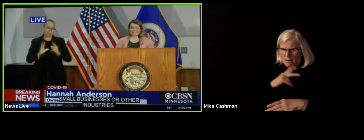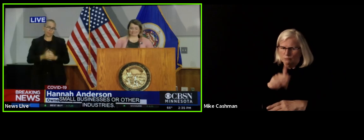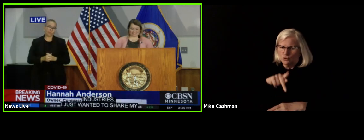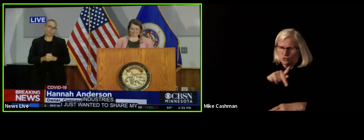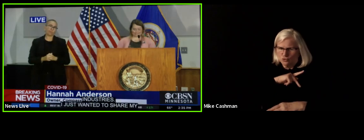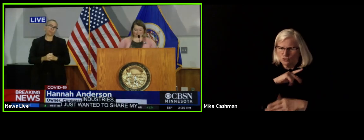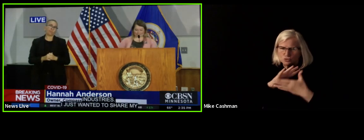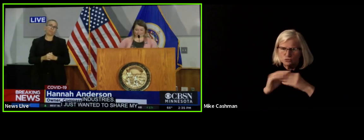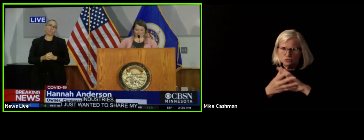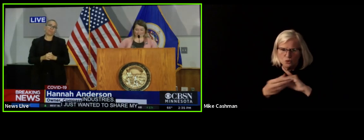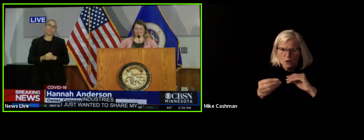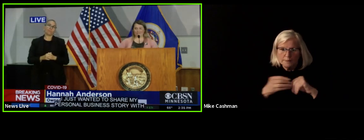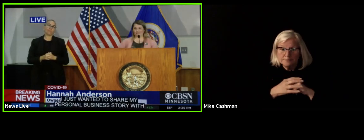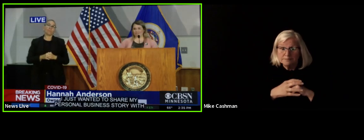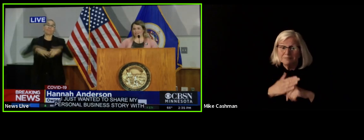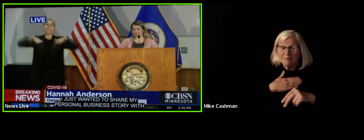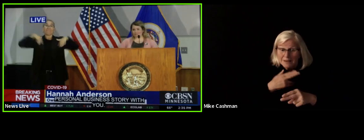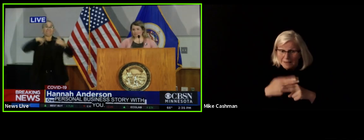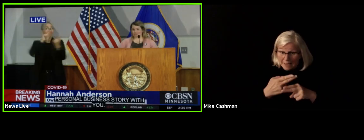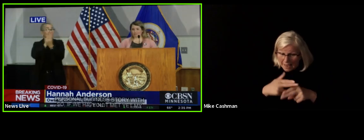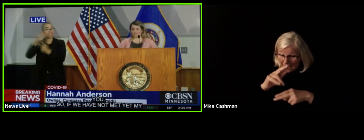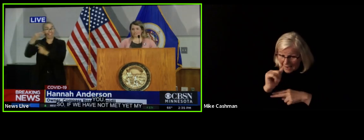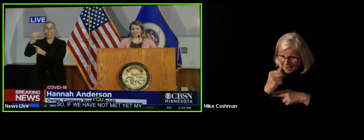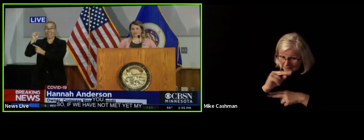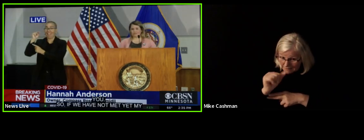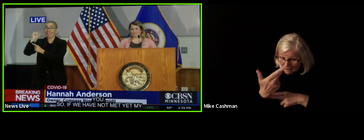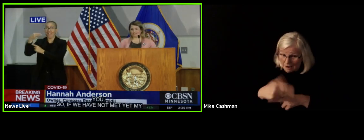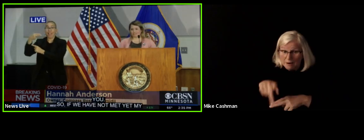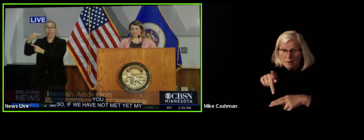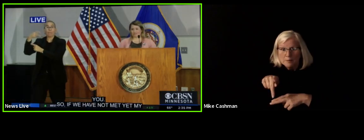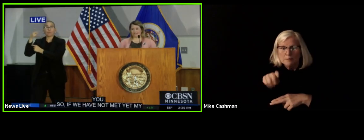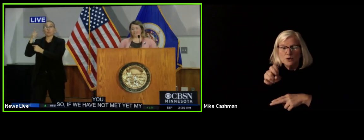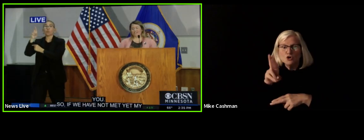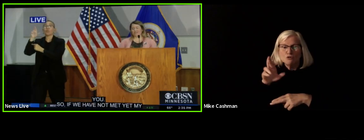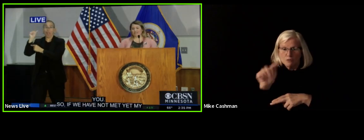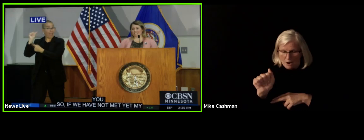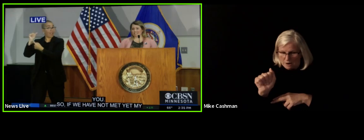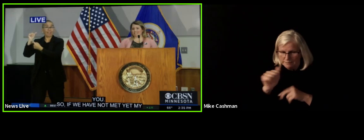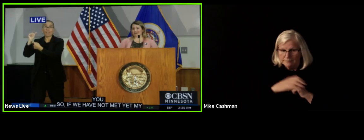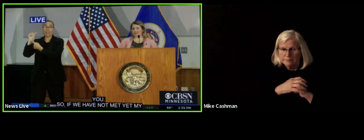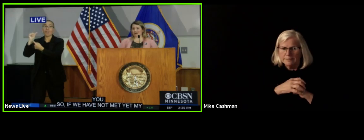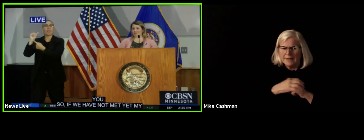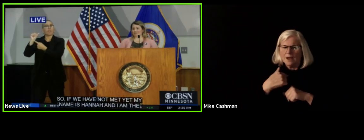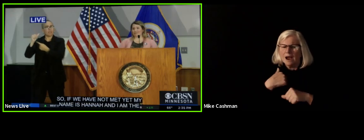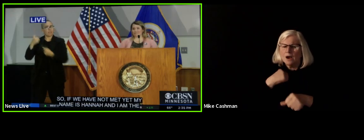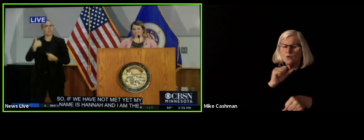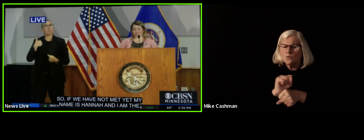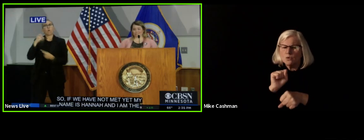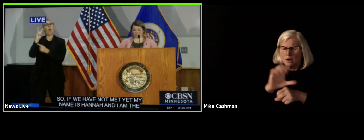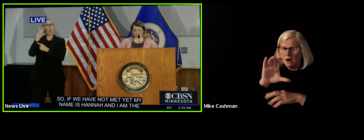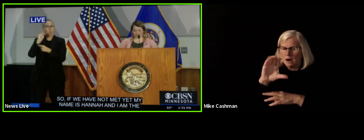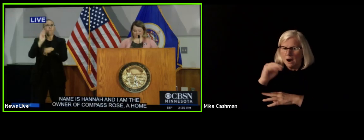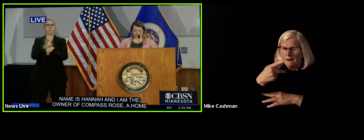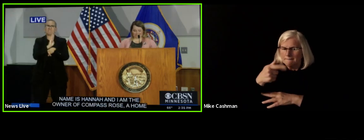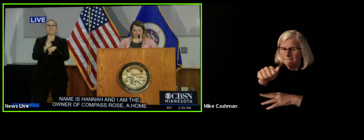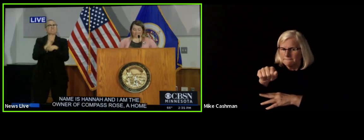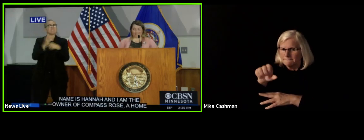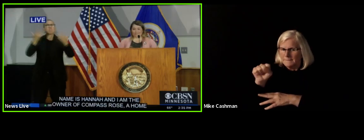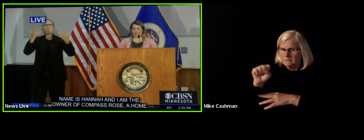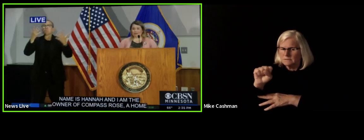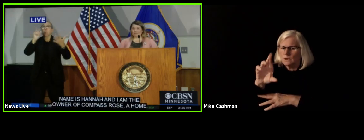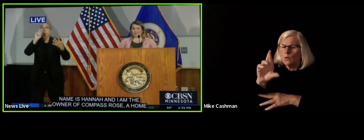my name is Hannah Pura. I'm the owner of Compass Rose, a home and gift shop located in the heart of Bemidji, Minnesota.